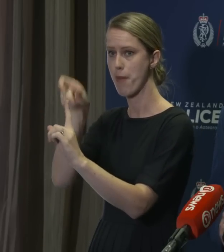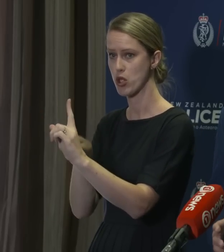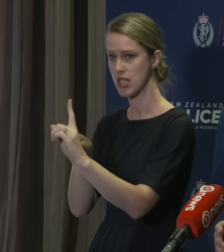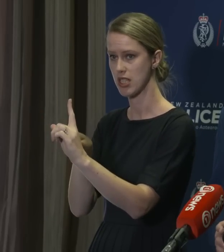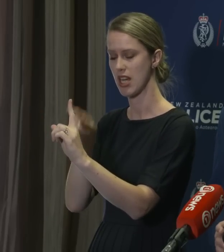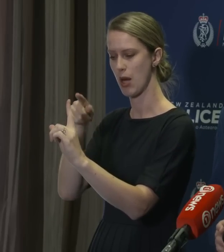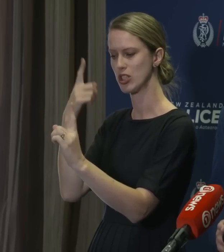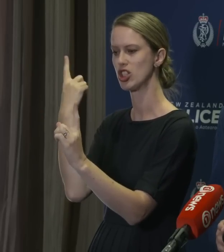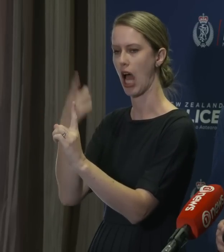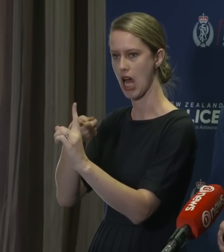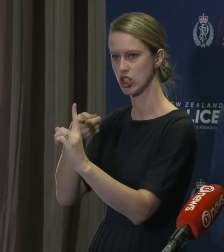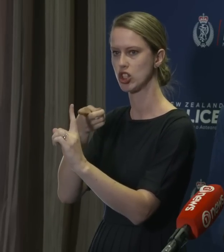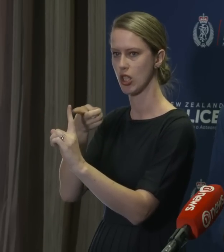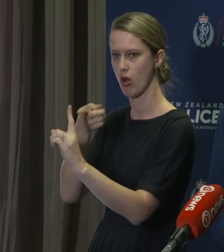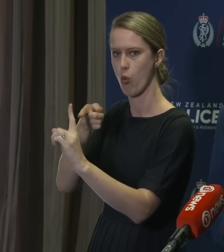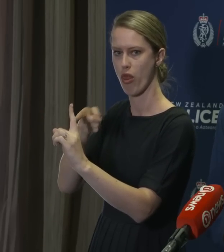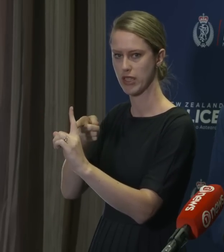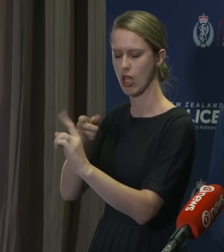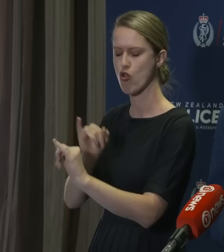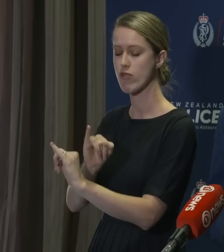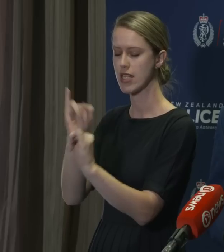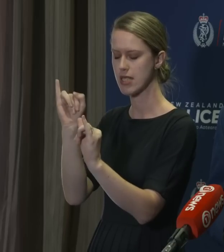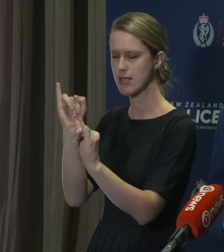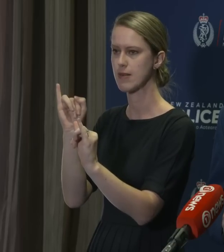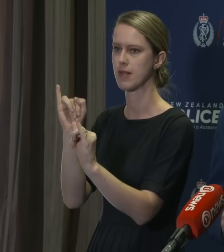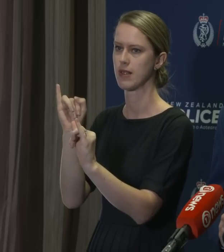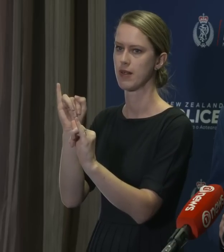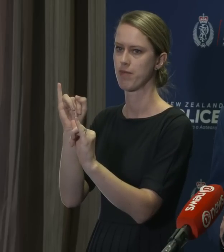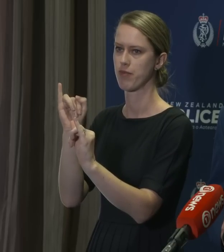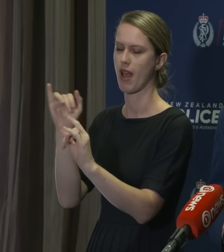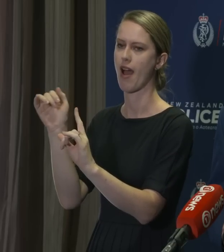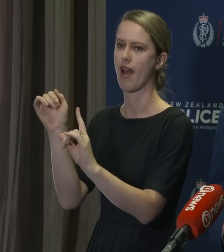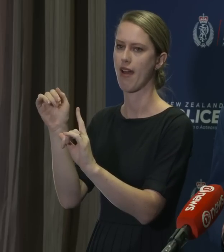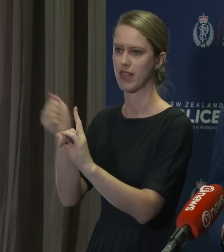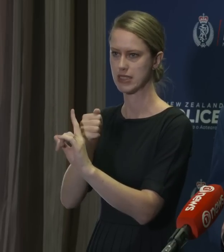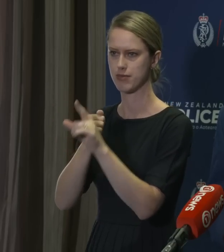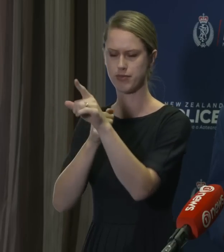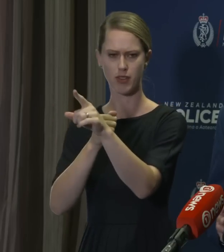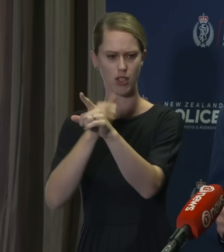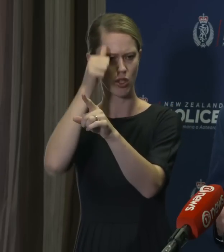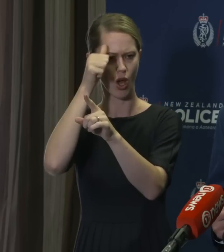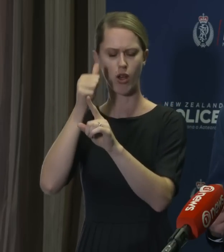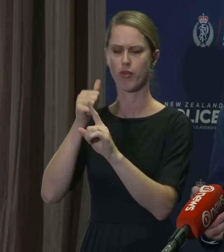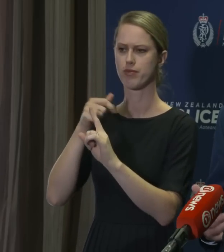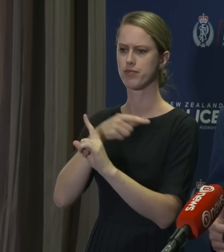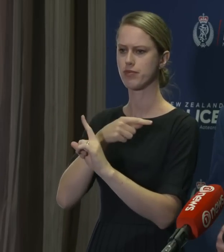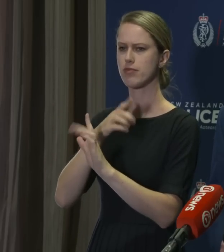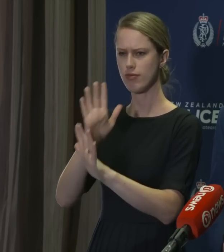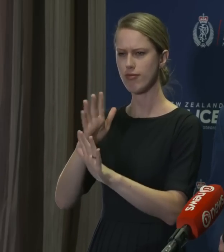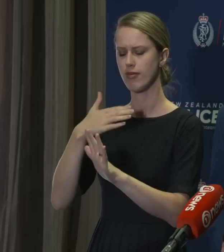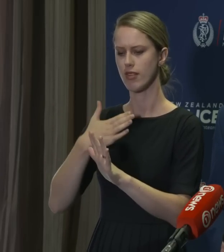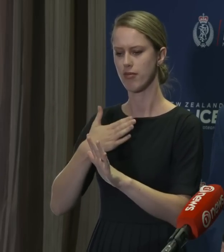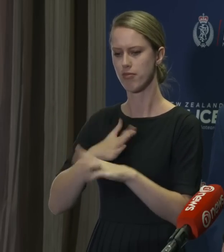who is charged with this horrendous offence. Do you know, yes, if you allow